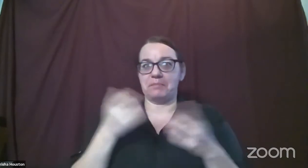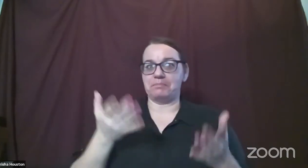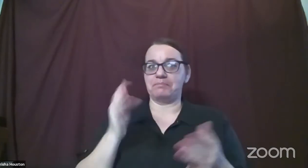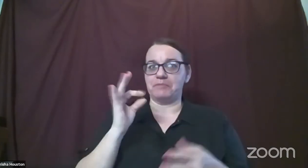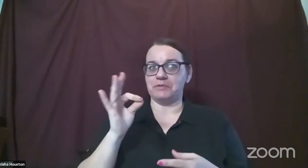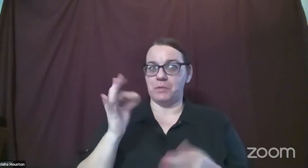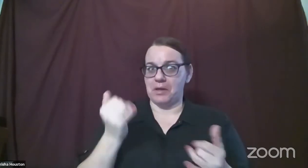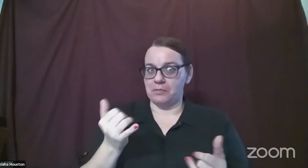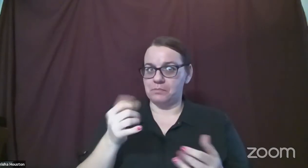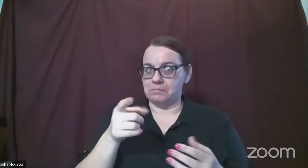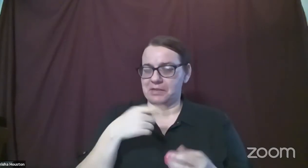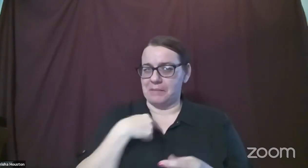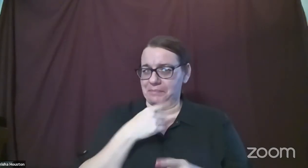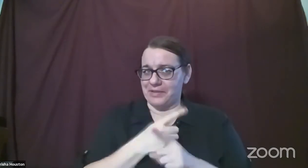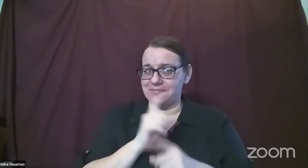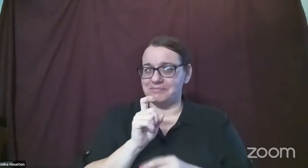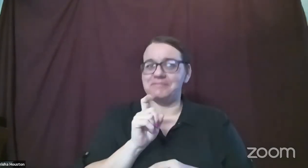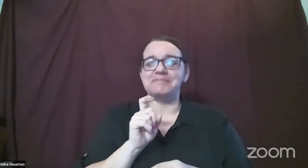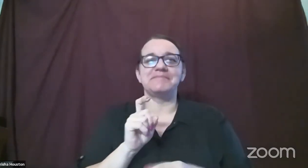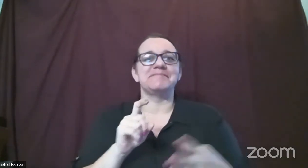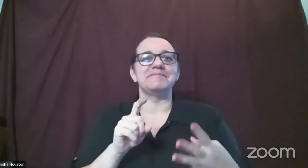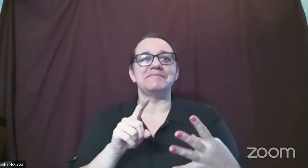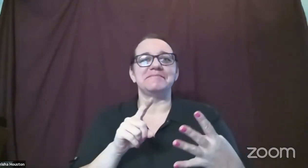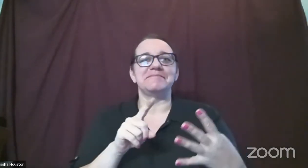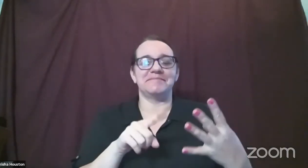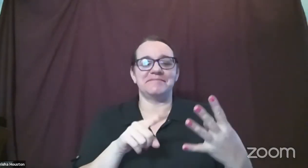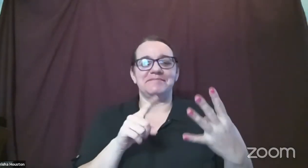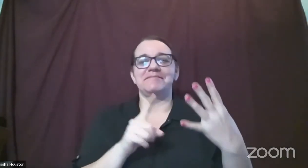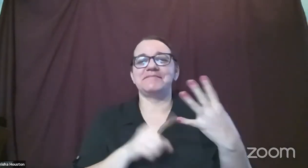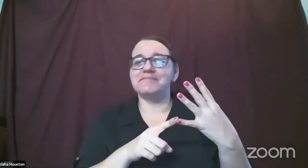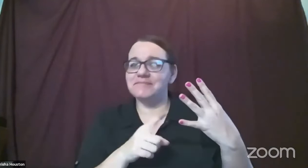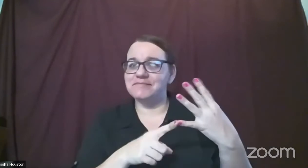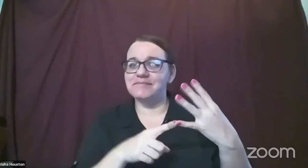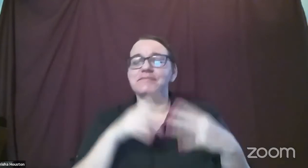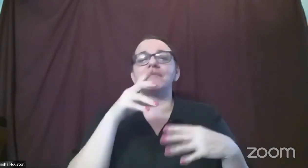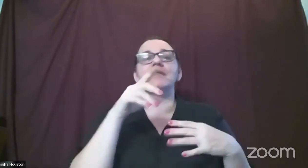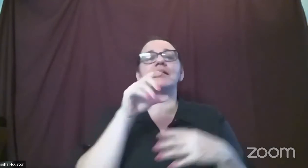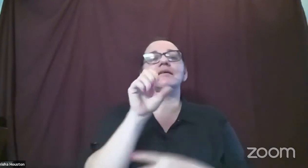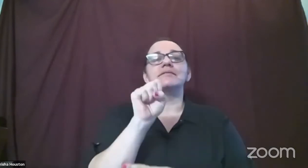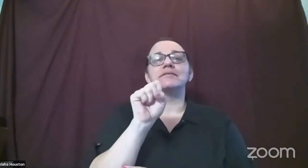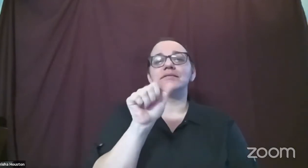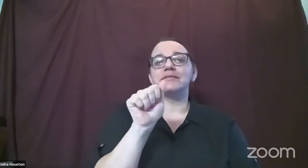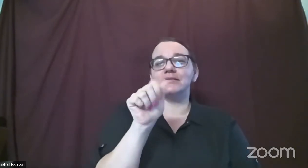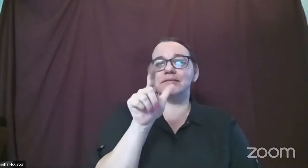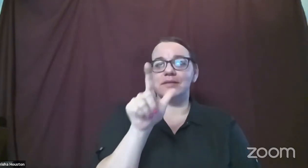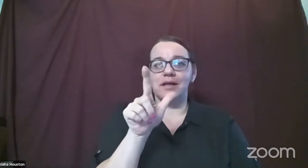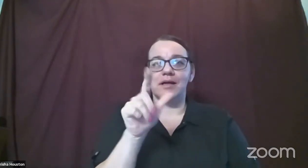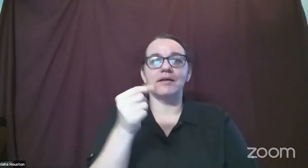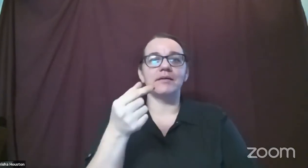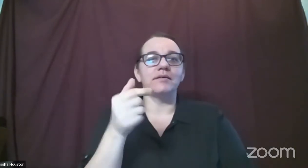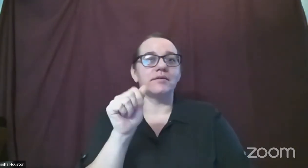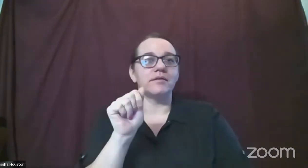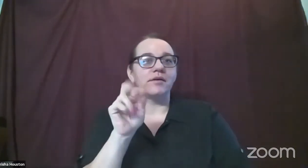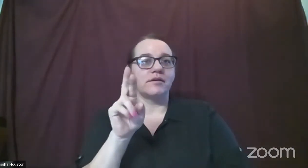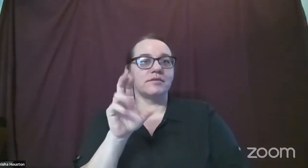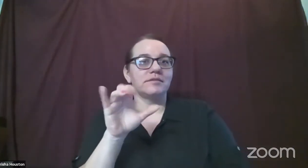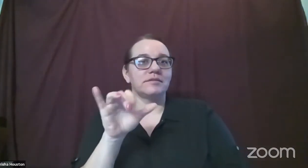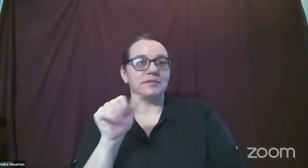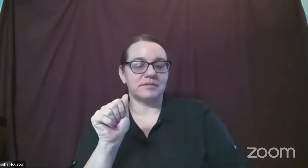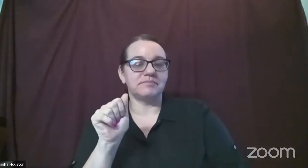Clay, who is also deaf and from Fresno now. I believe she's relocated, correct? And the 4th individual is Sal